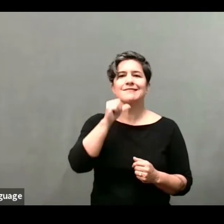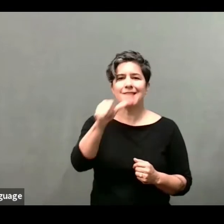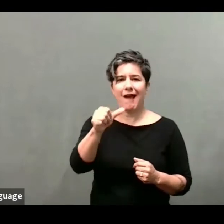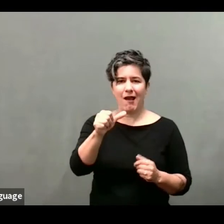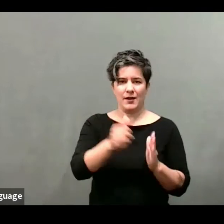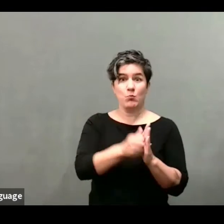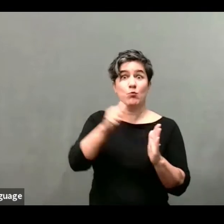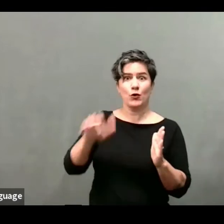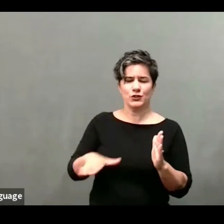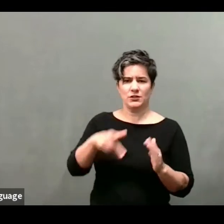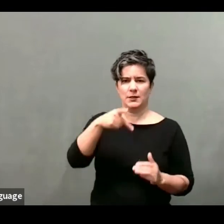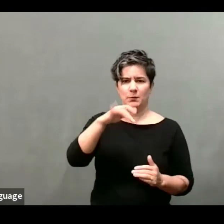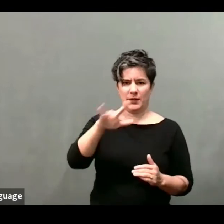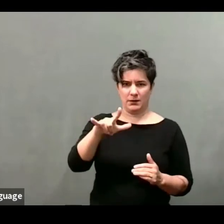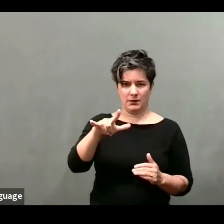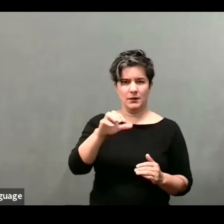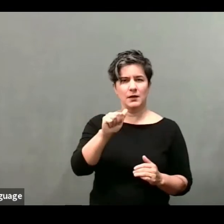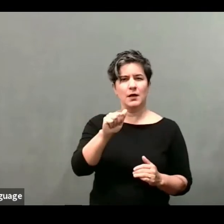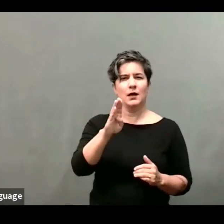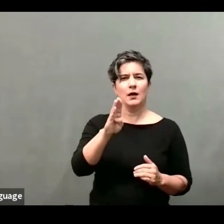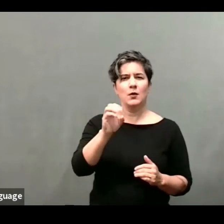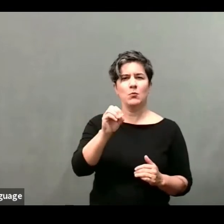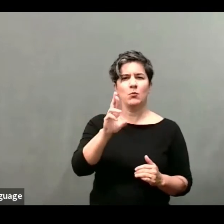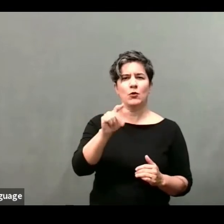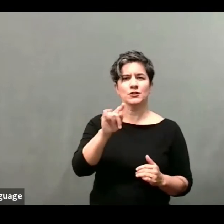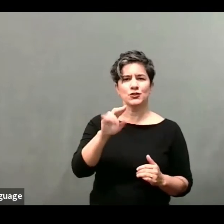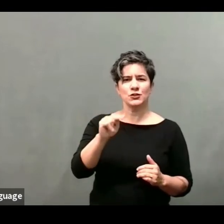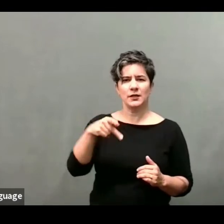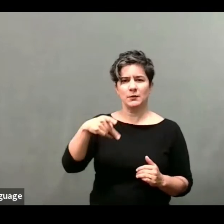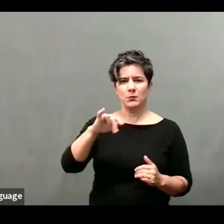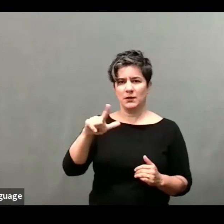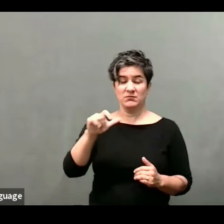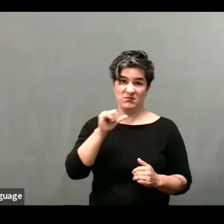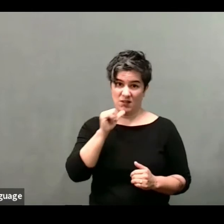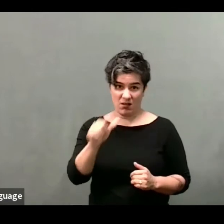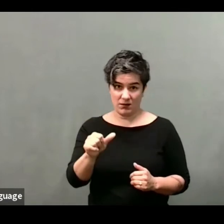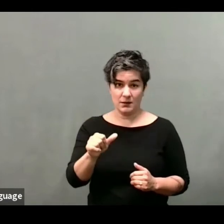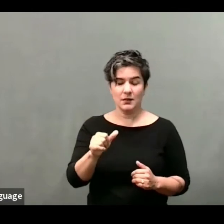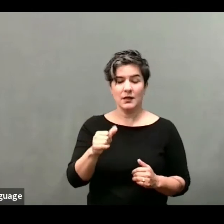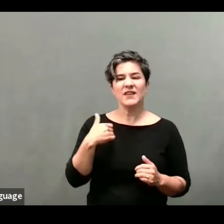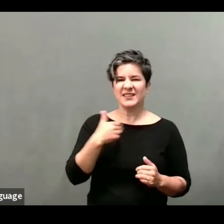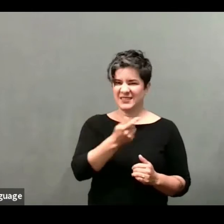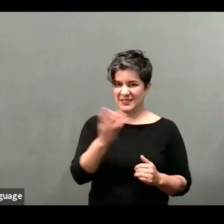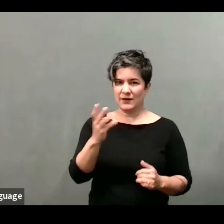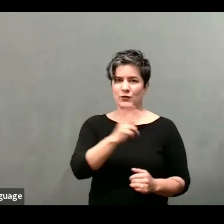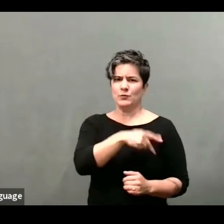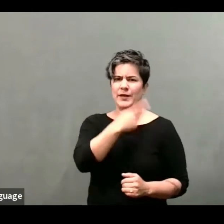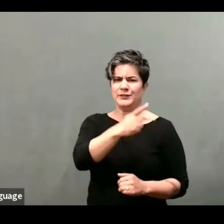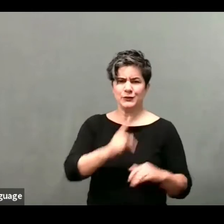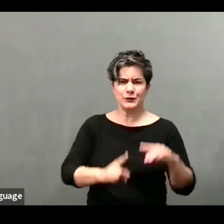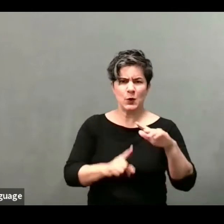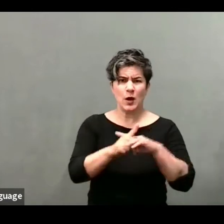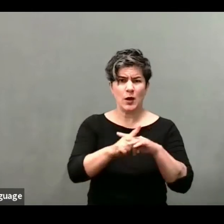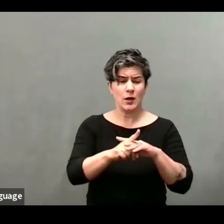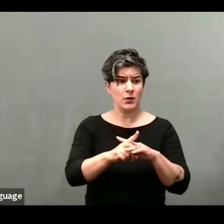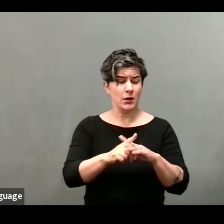pill. And I find this really important because I've had several patients come in who absolutely do not want to have